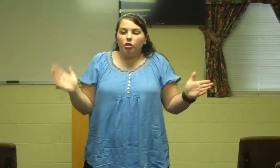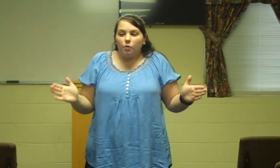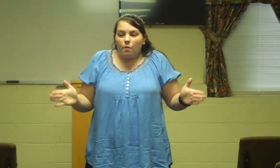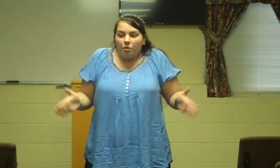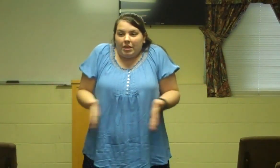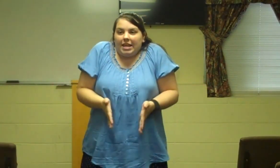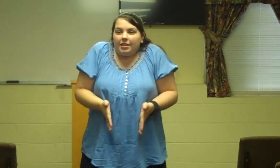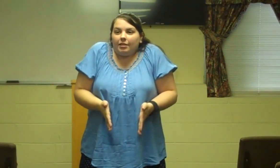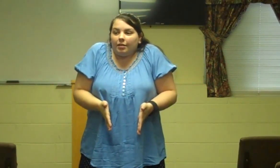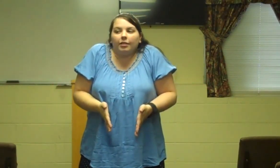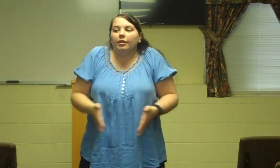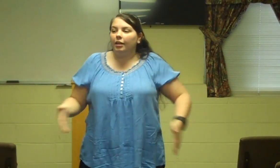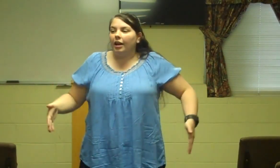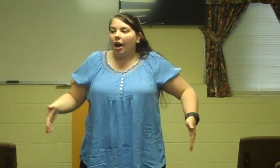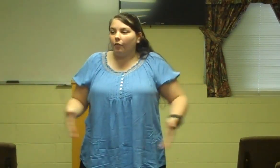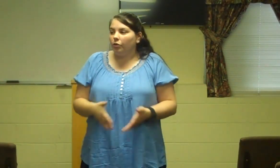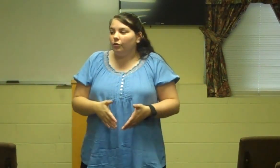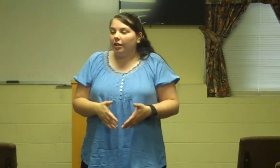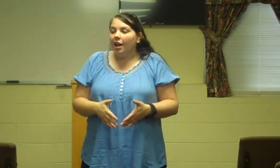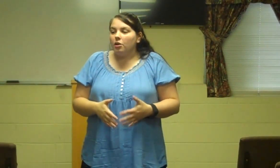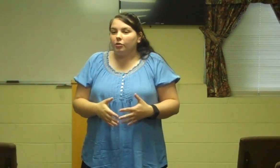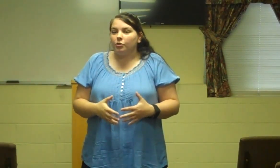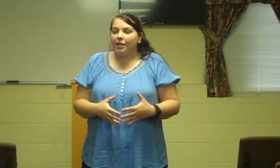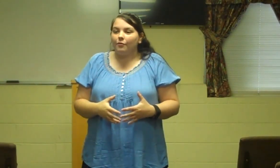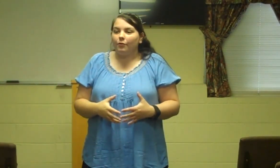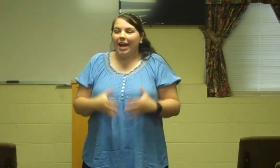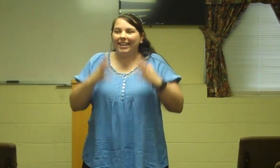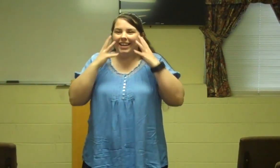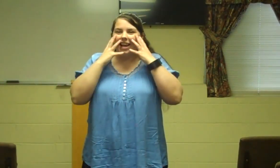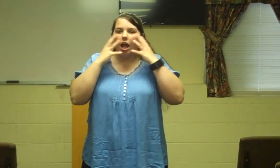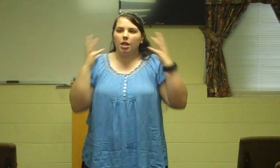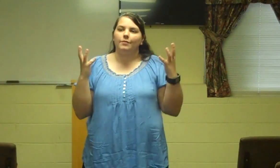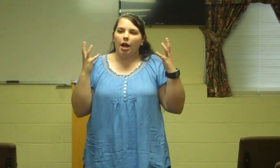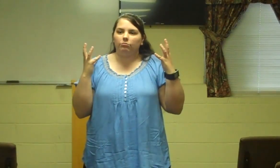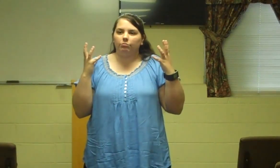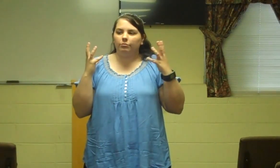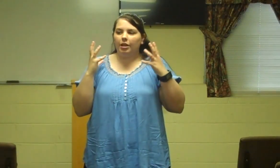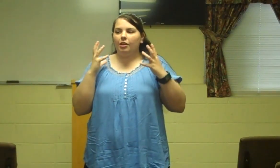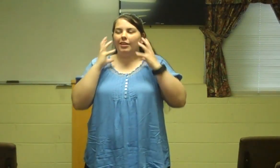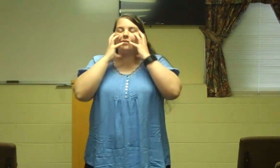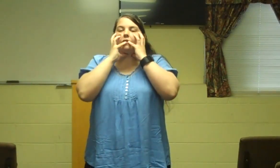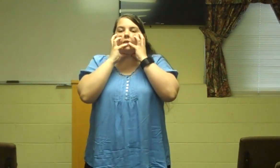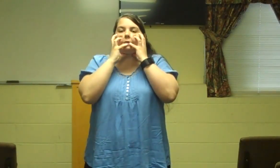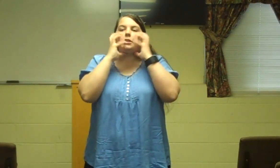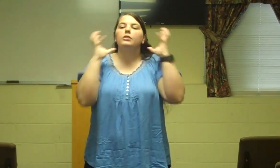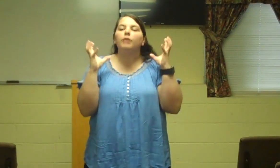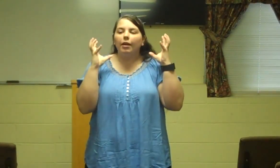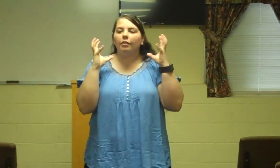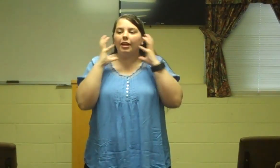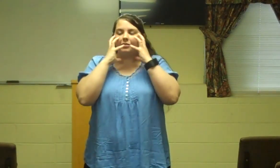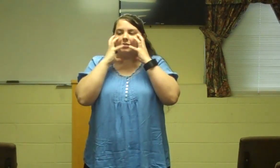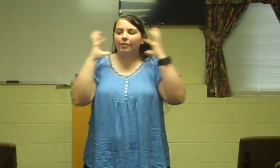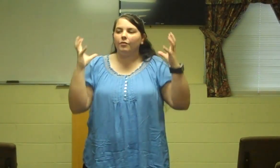could do thin, however you want to do thin, because the sign for fat is fat. Think of your toe coming out. That's the sign for